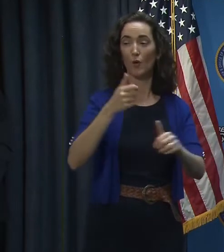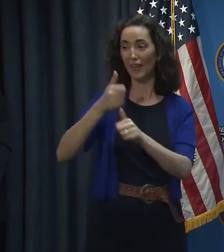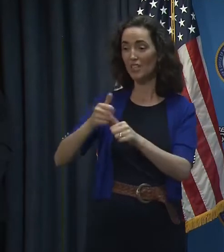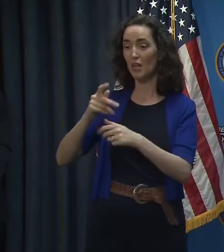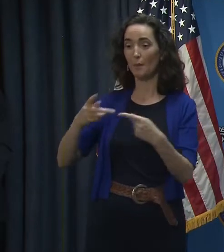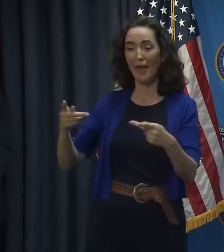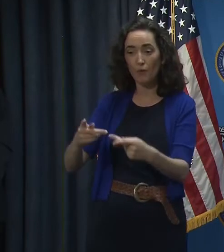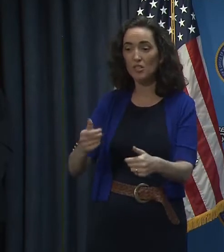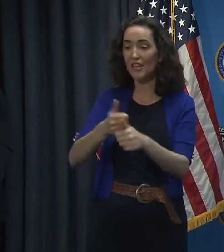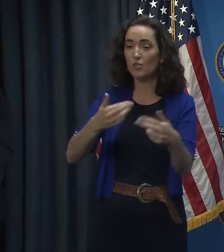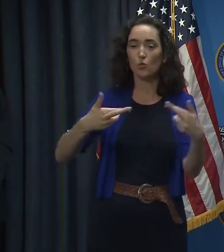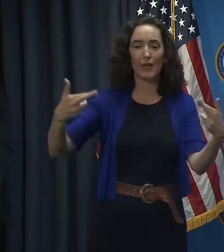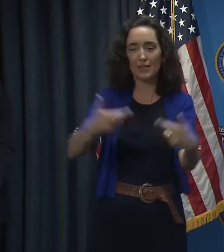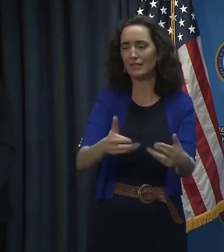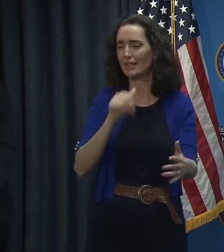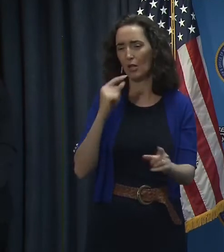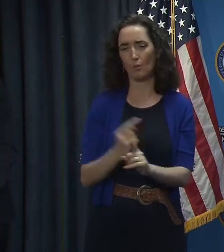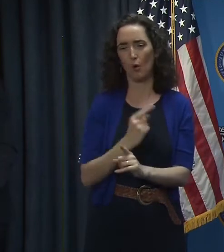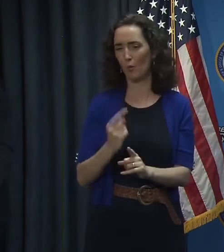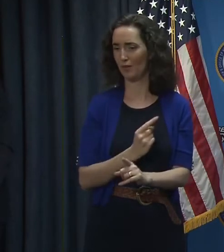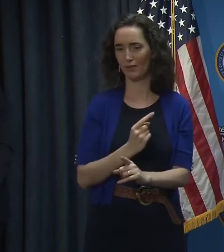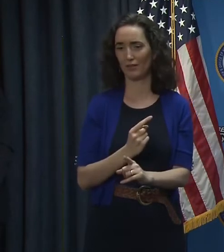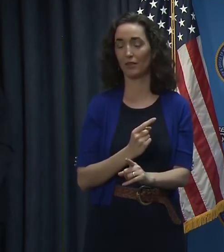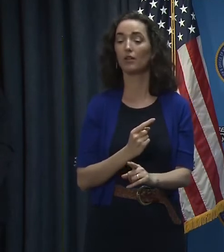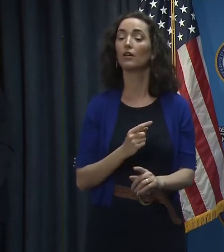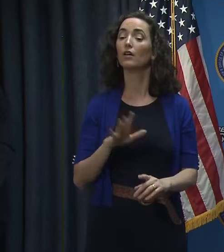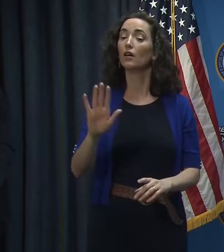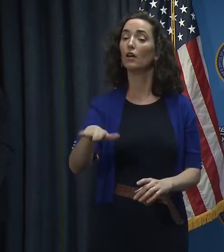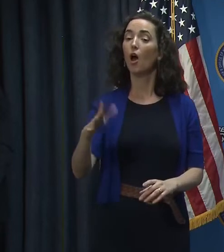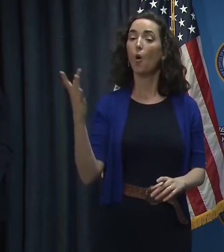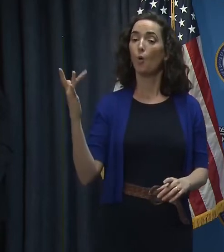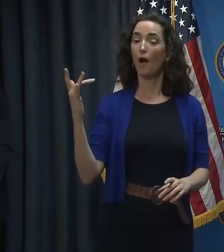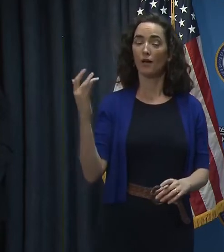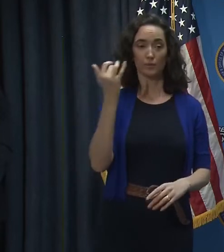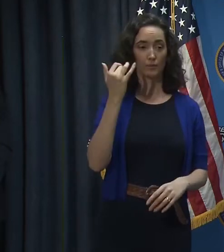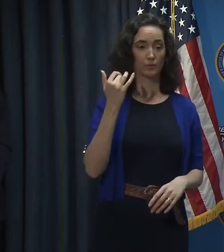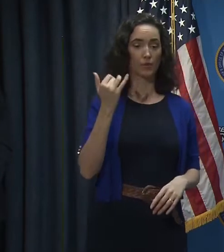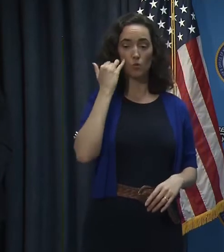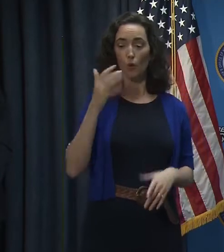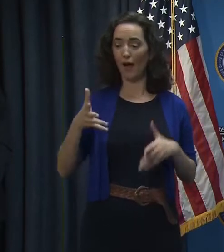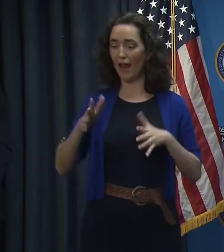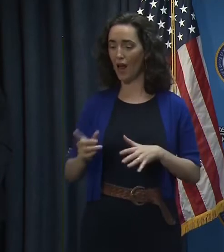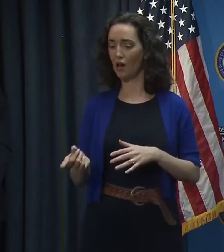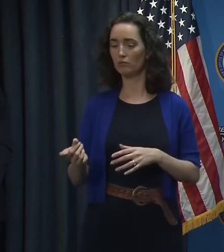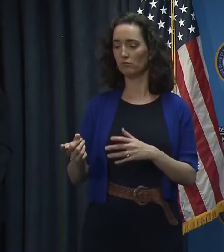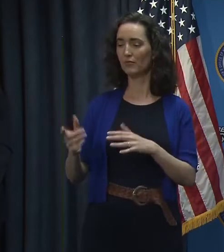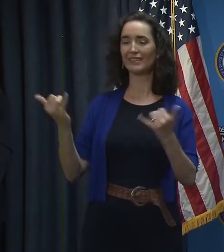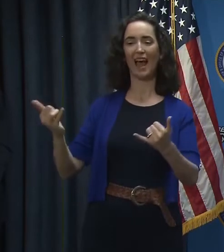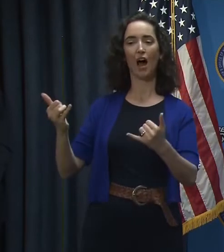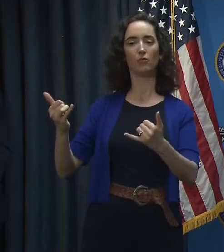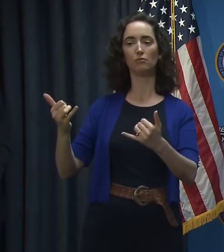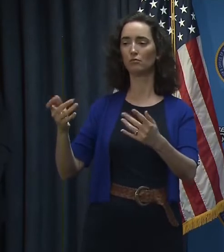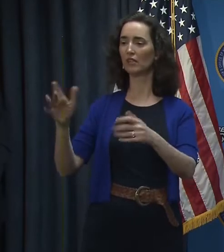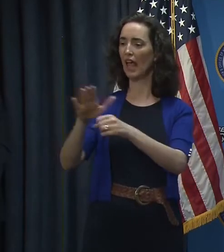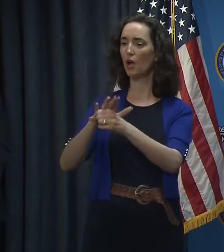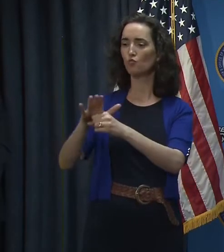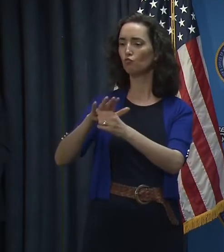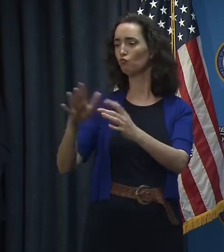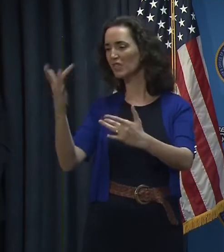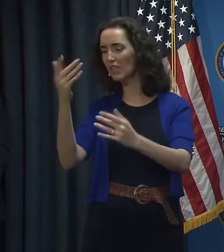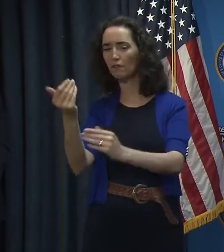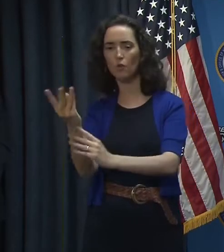parish. And what we don't want to do is allow a hotspot to be created where one doesn't exist